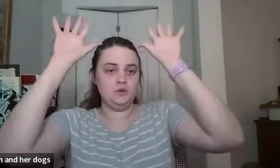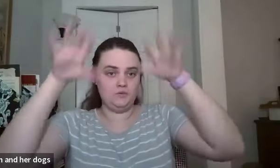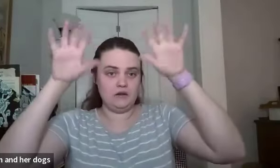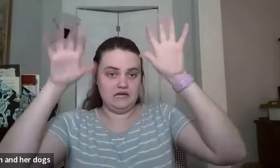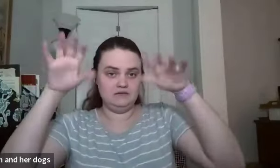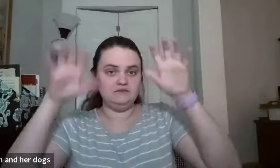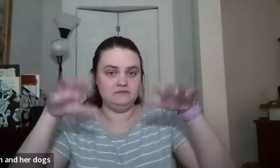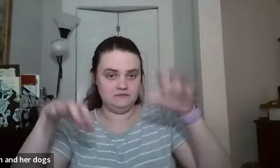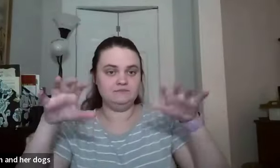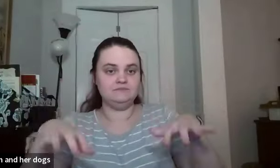rain.